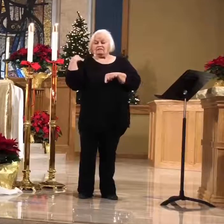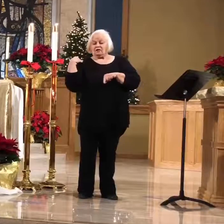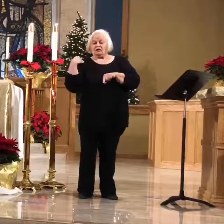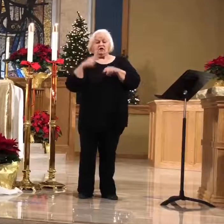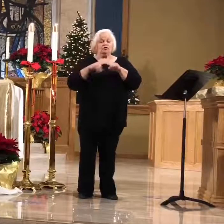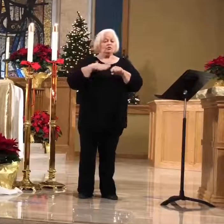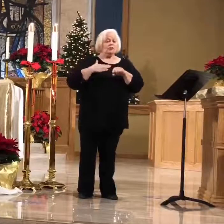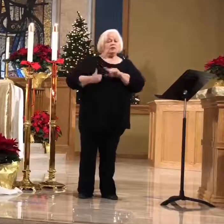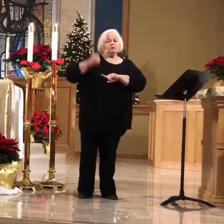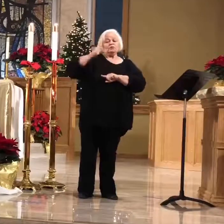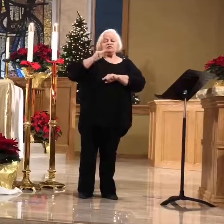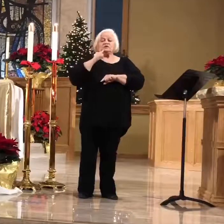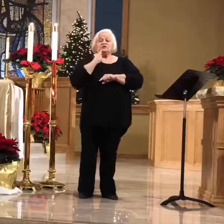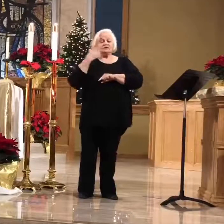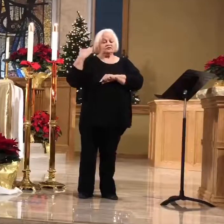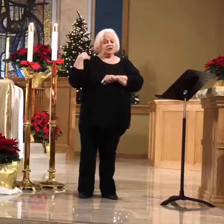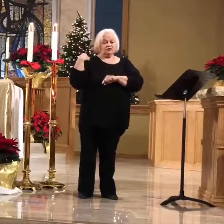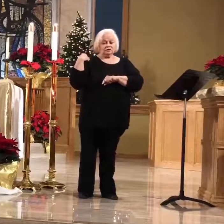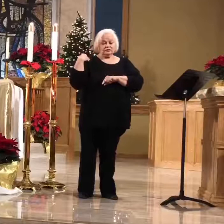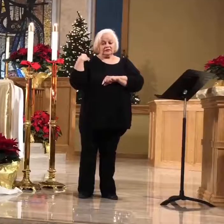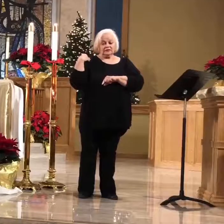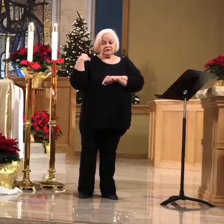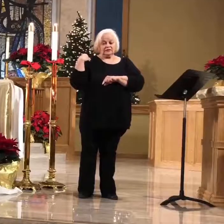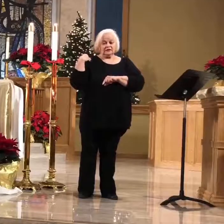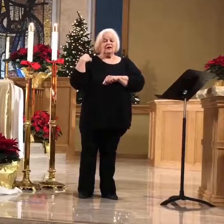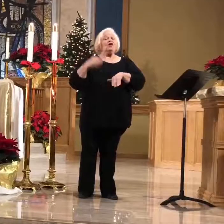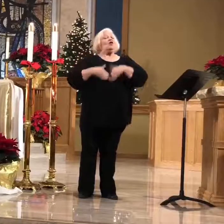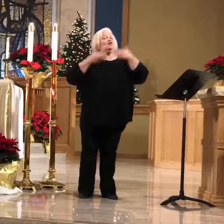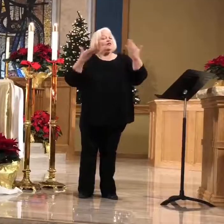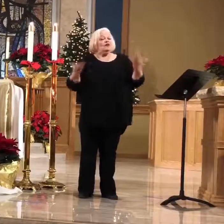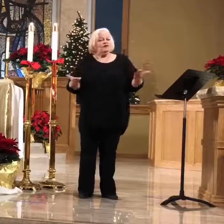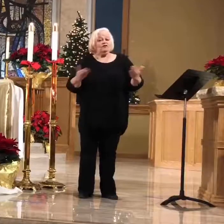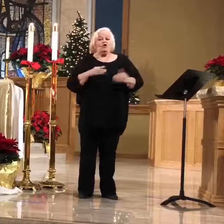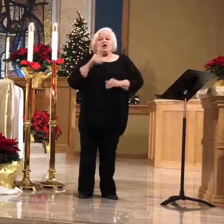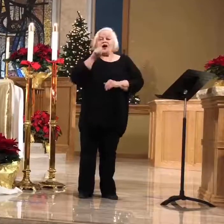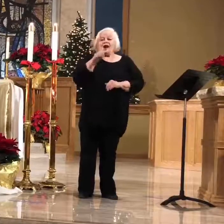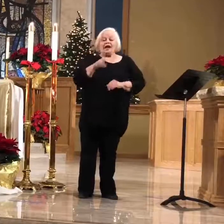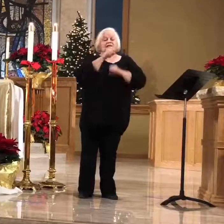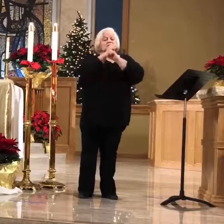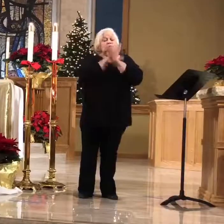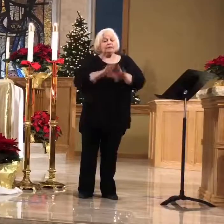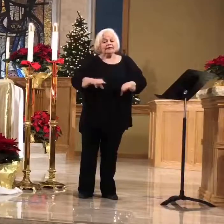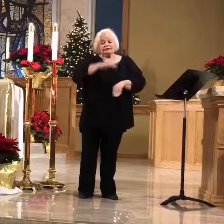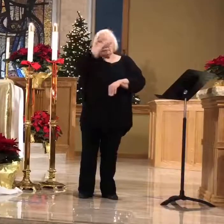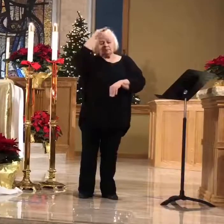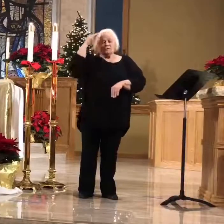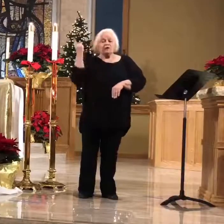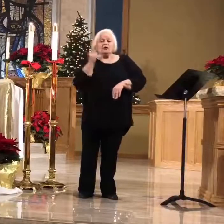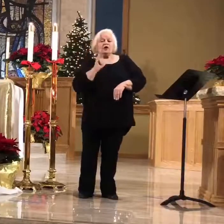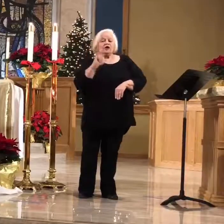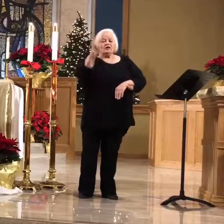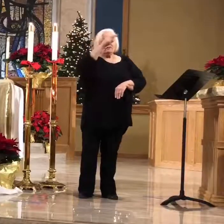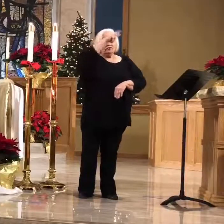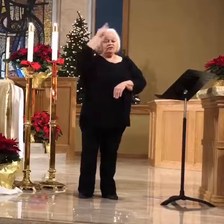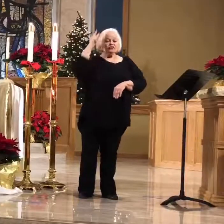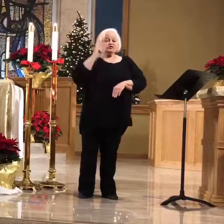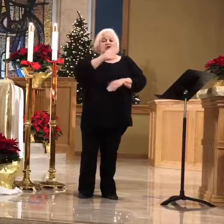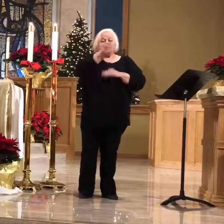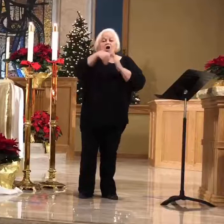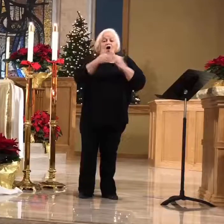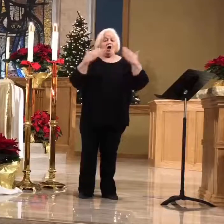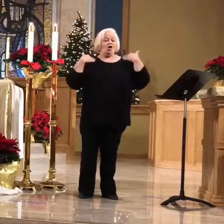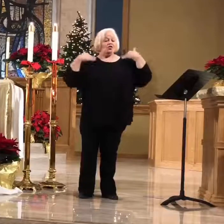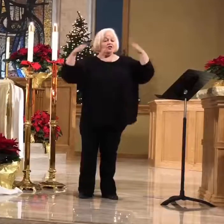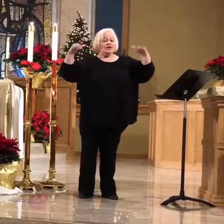through my fault, through my most grievous fault. Therefore, I ask the Blessed Mary, ever Virgin, all the angels